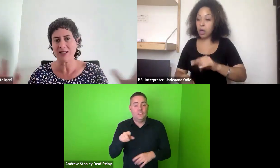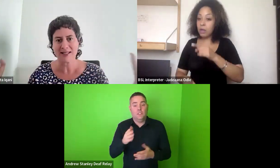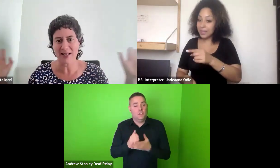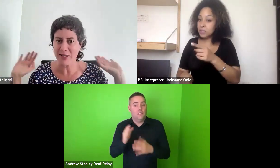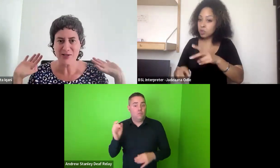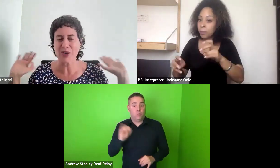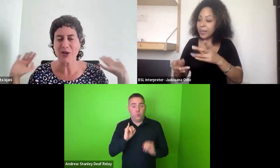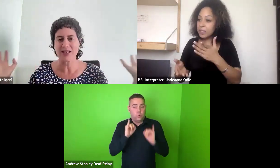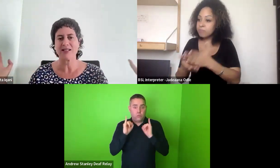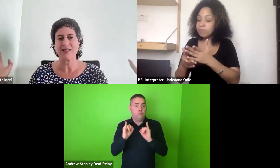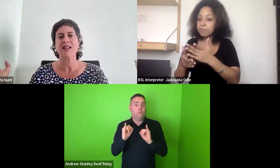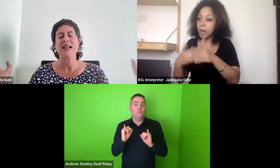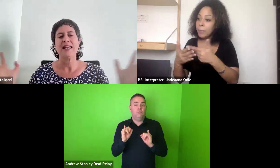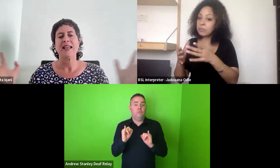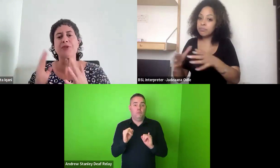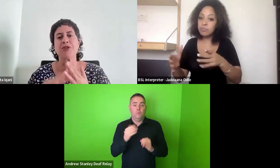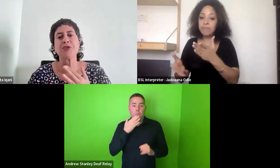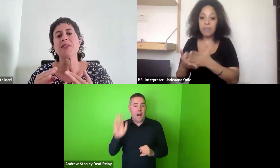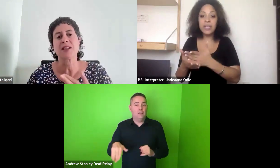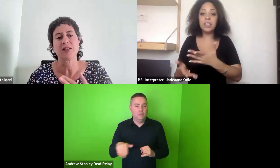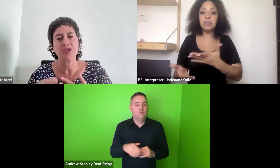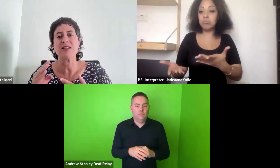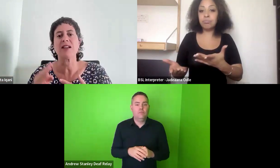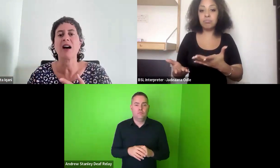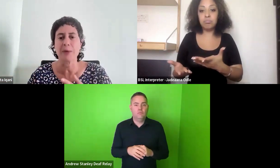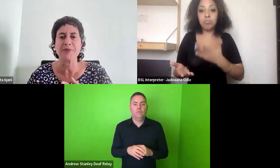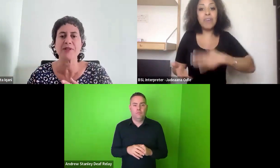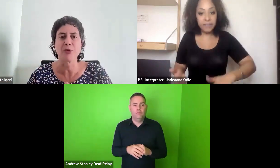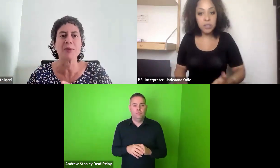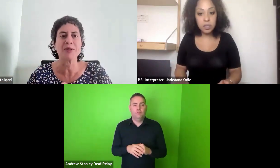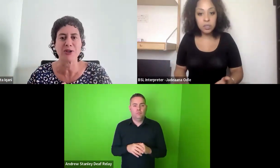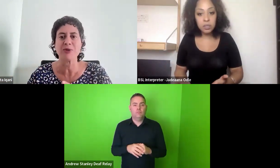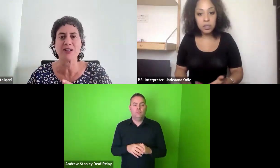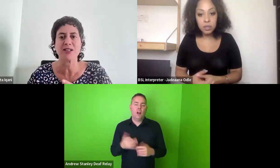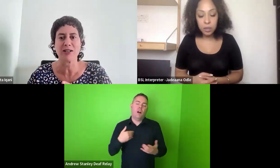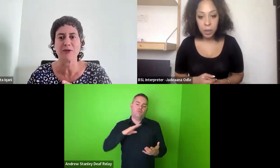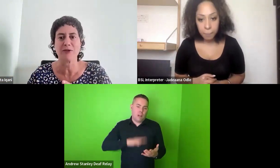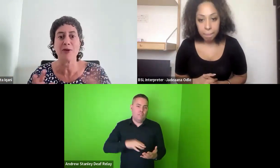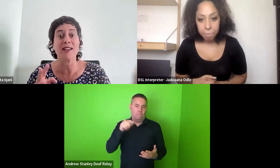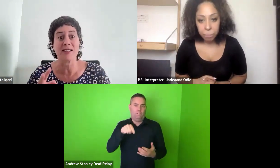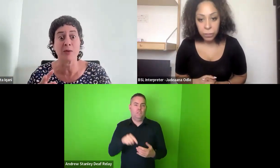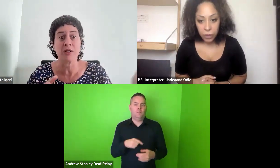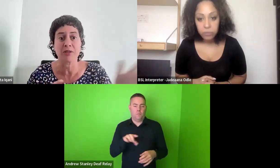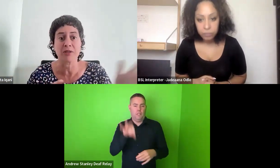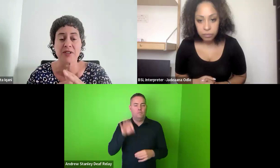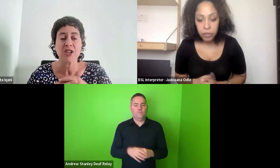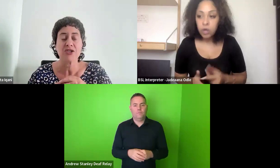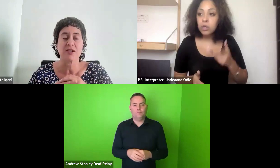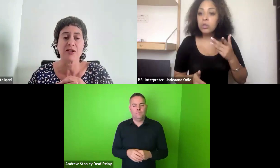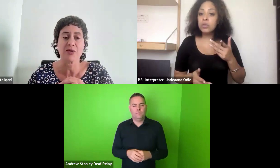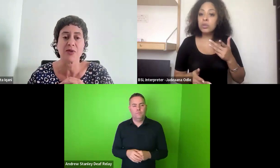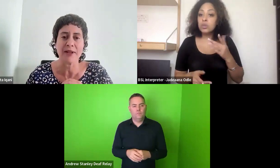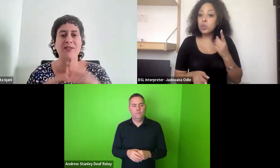the media landscape that surrounds us is produced with technology that comes from raw materials extracted from the earth, as Eduardo